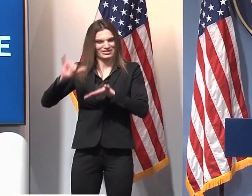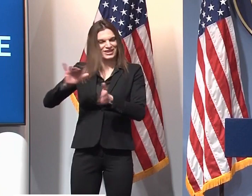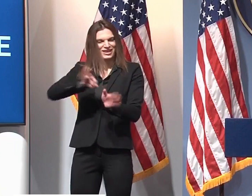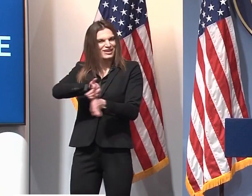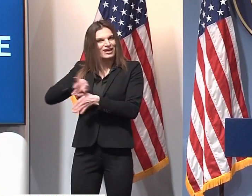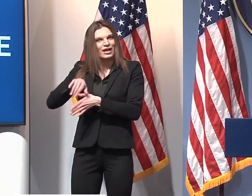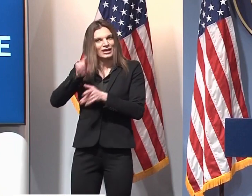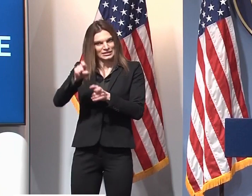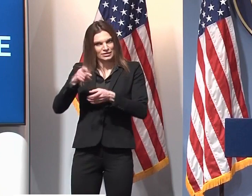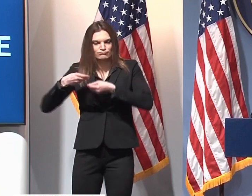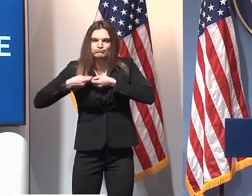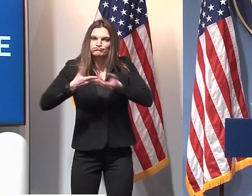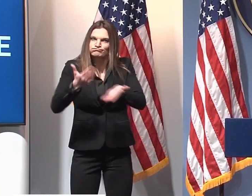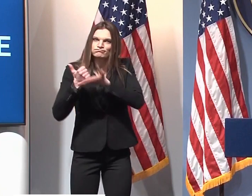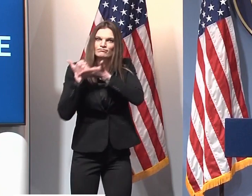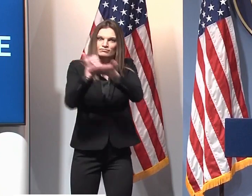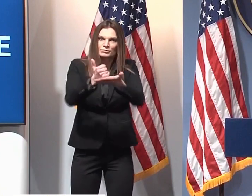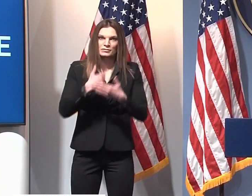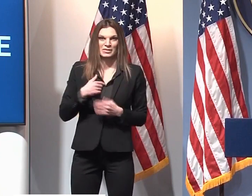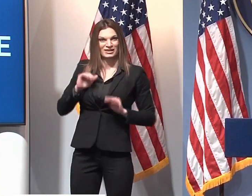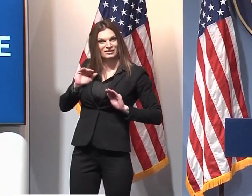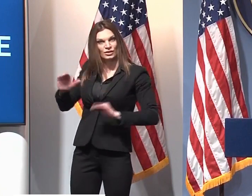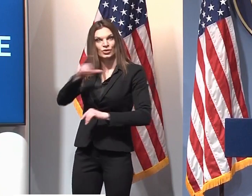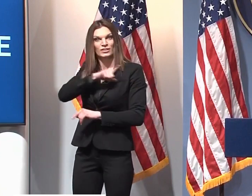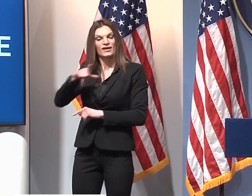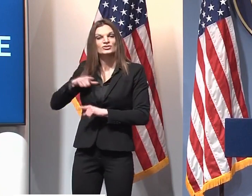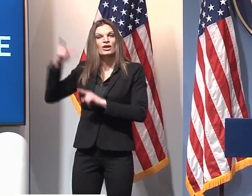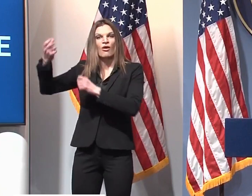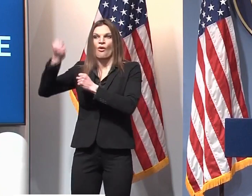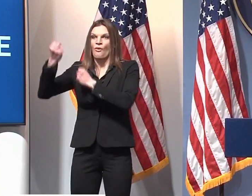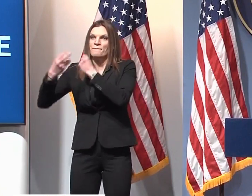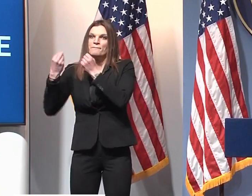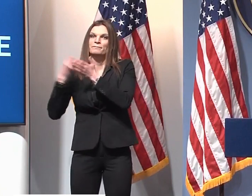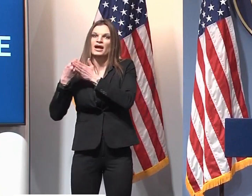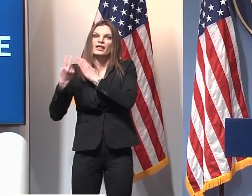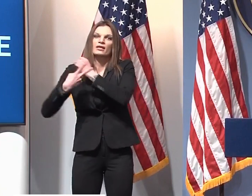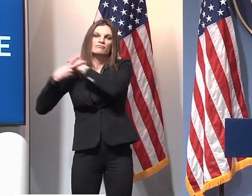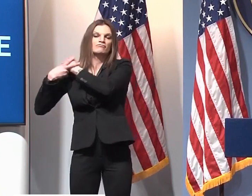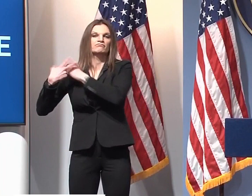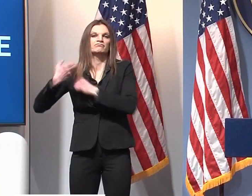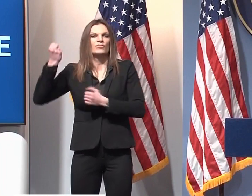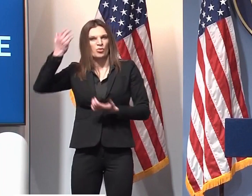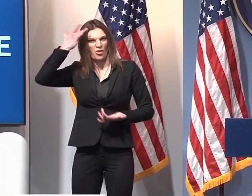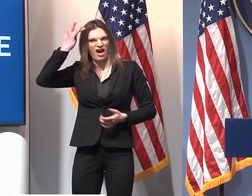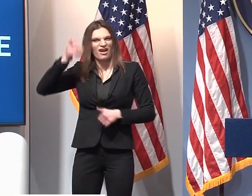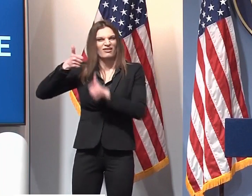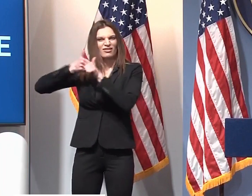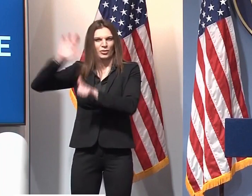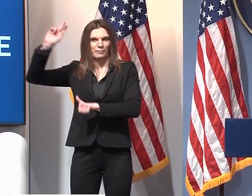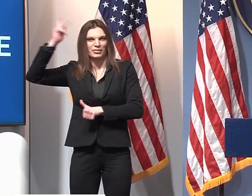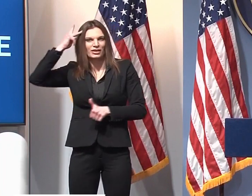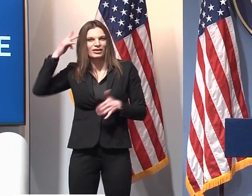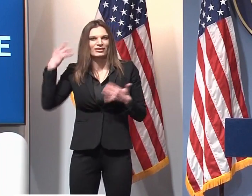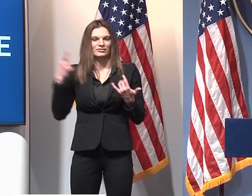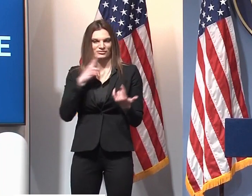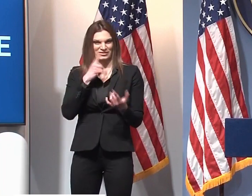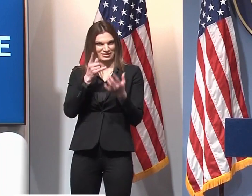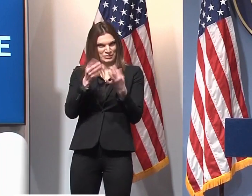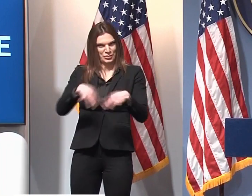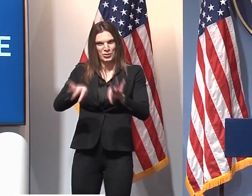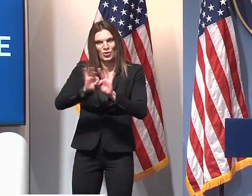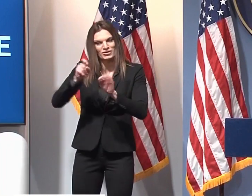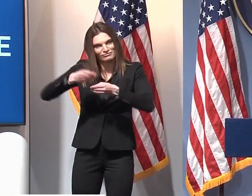our legislators, don't hold any money back, don't cut corners, and don't play games with people's